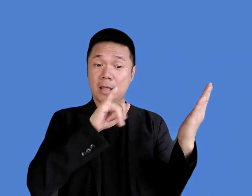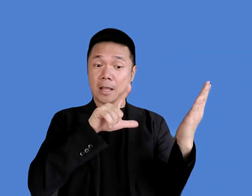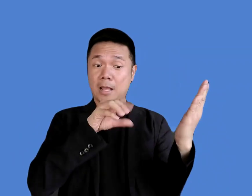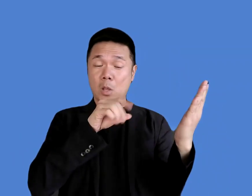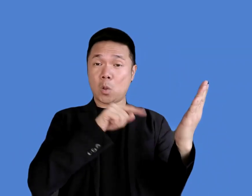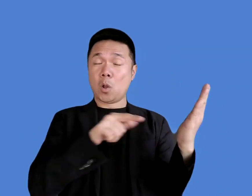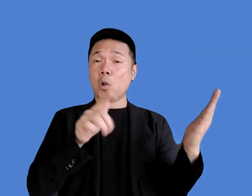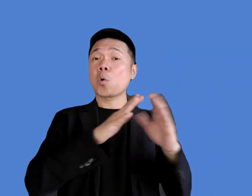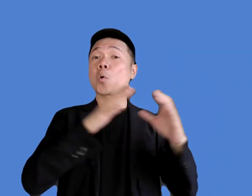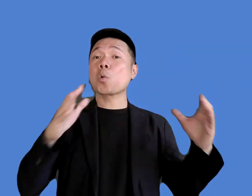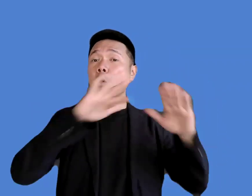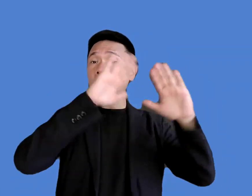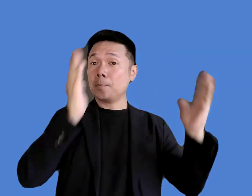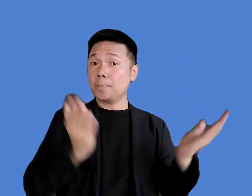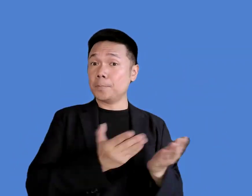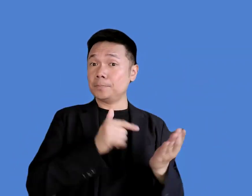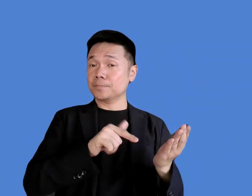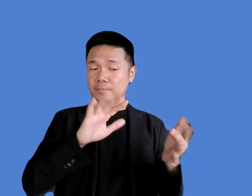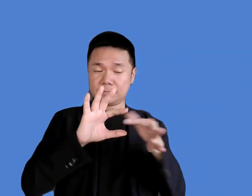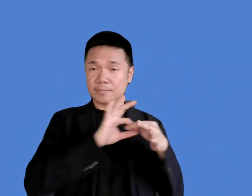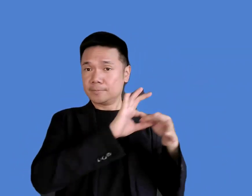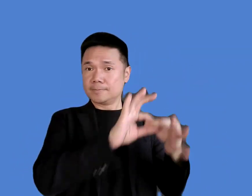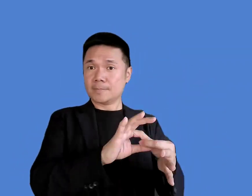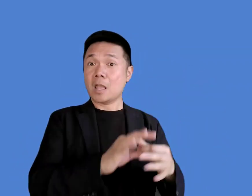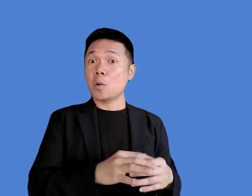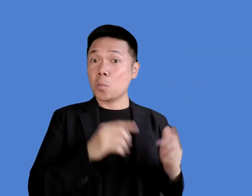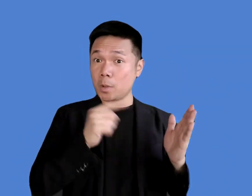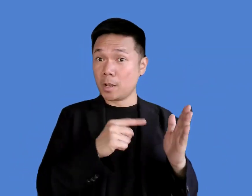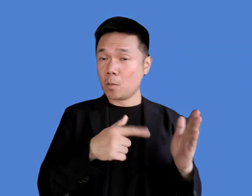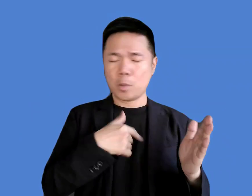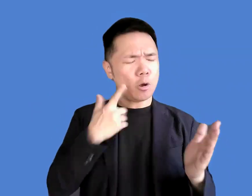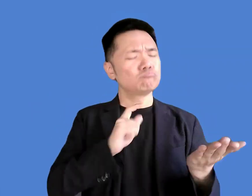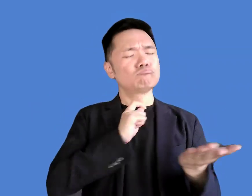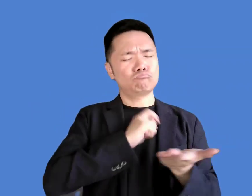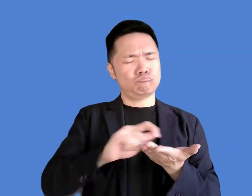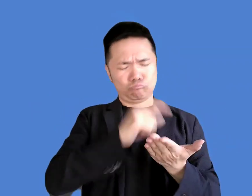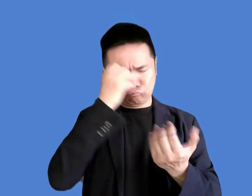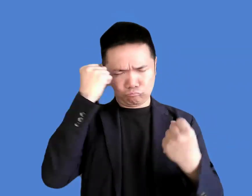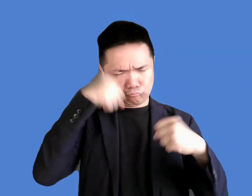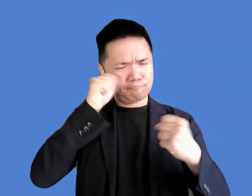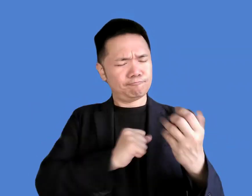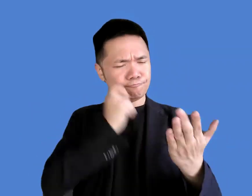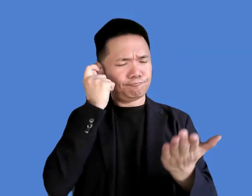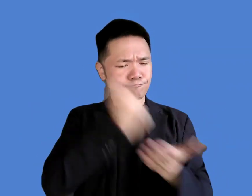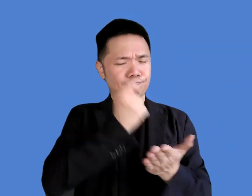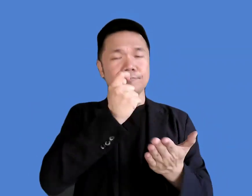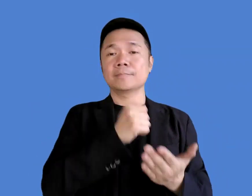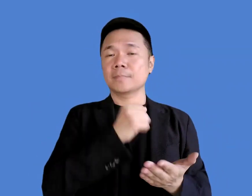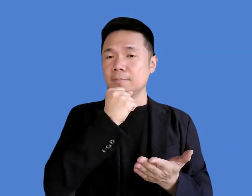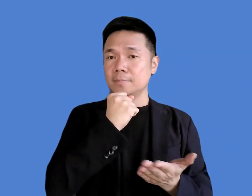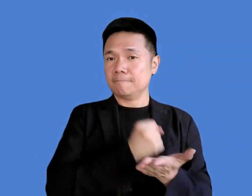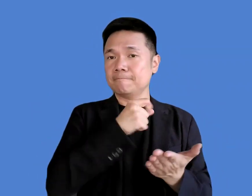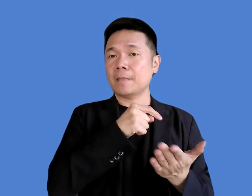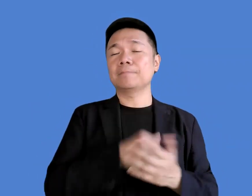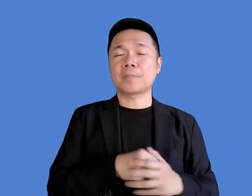Global Business and Disability Network Charter, to which we are signatories. So in this vein, right,